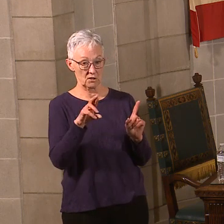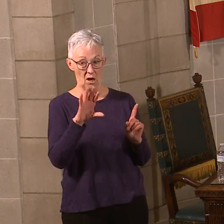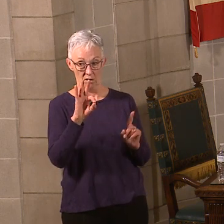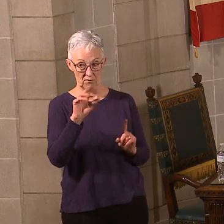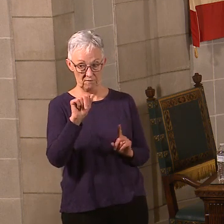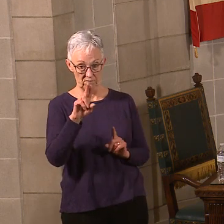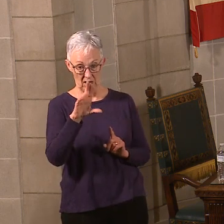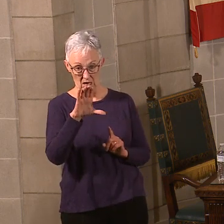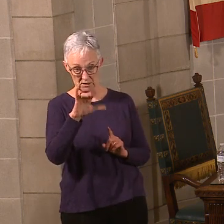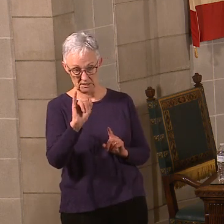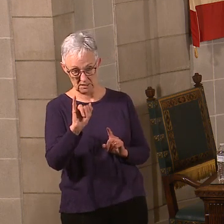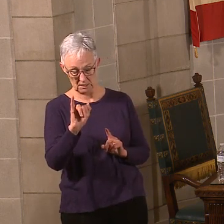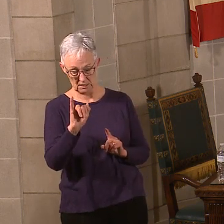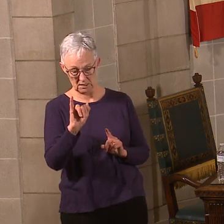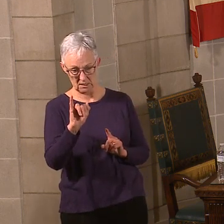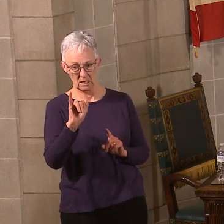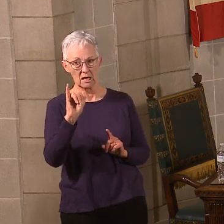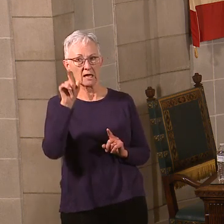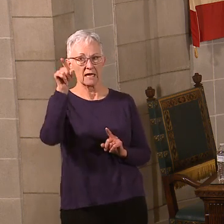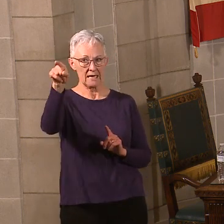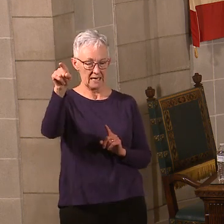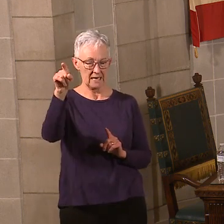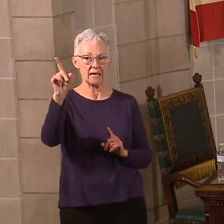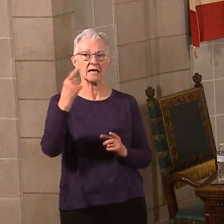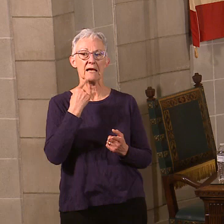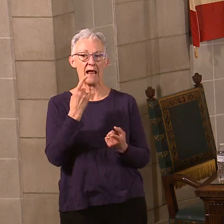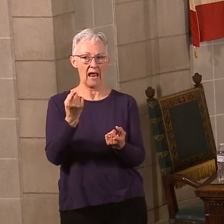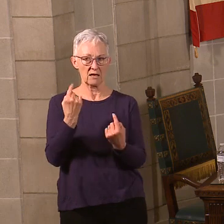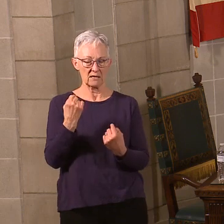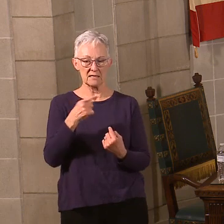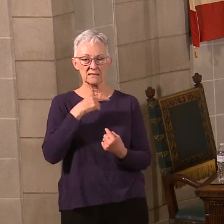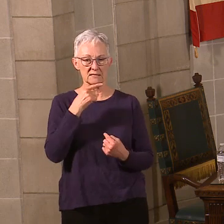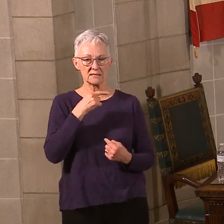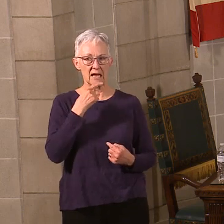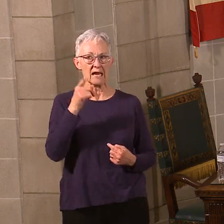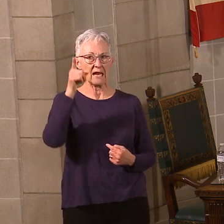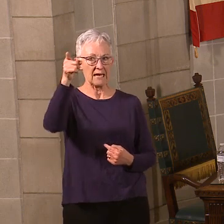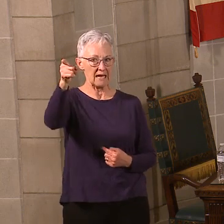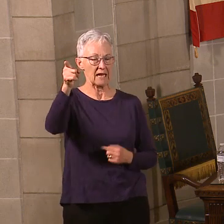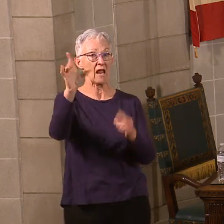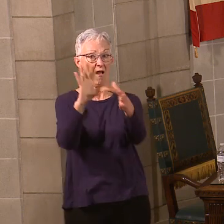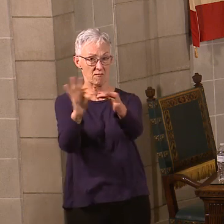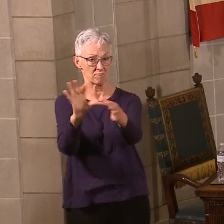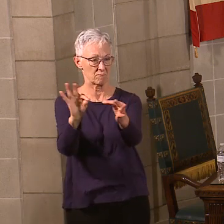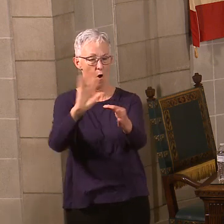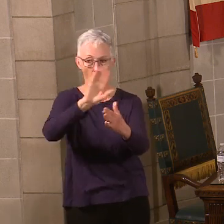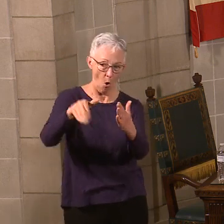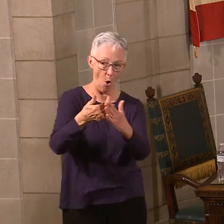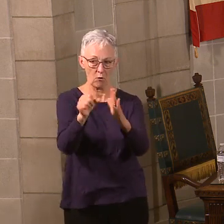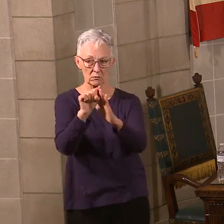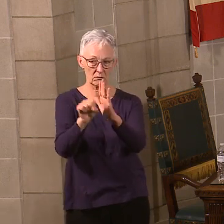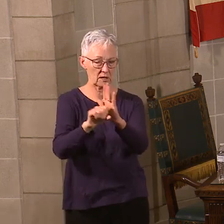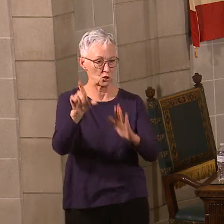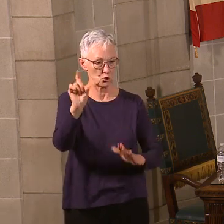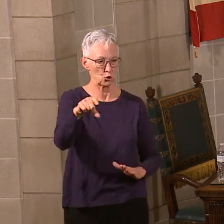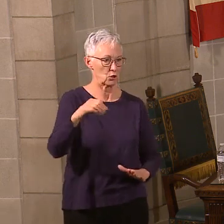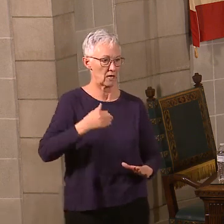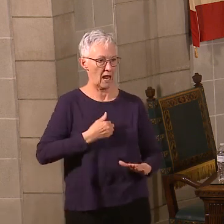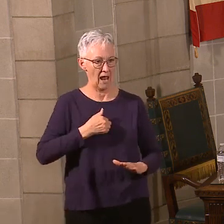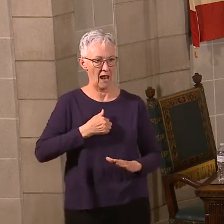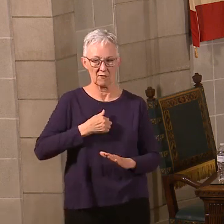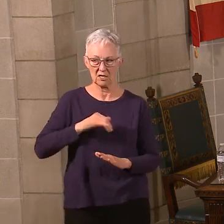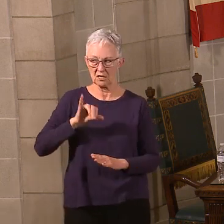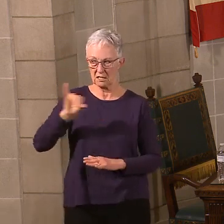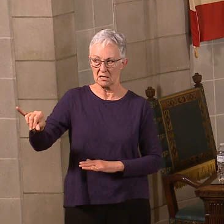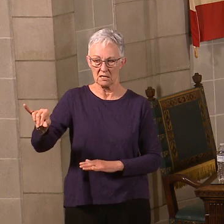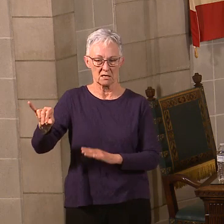said is he did not mean that to override our ability as states to be able to manage our states. In fact, he specifically said that he believes